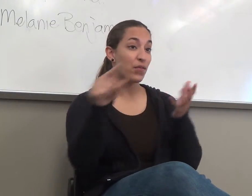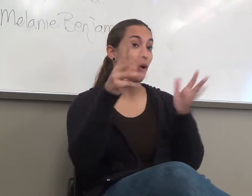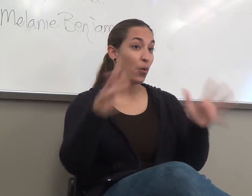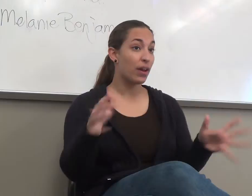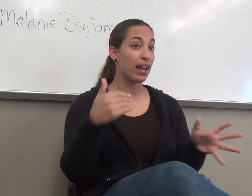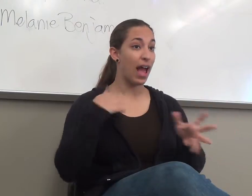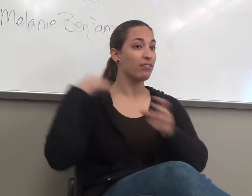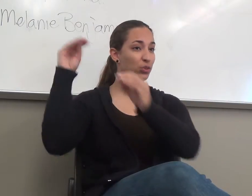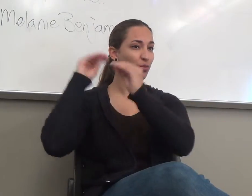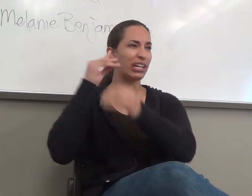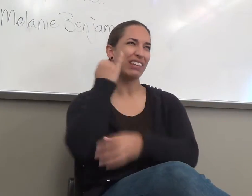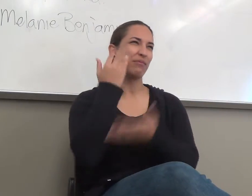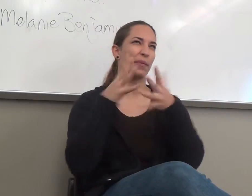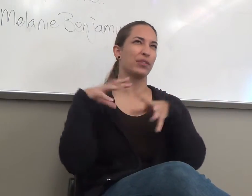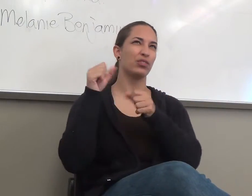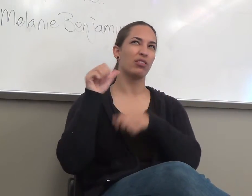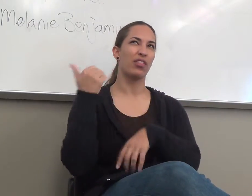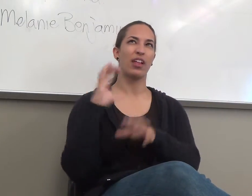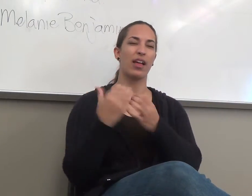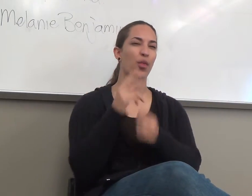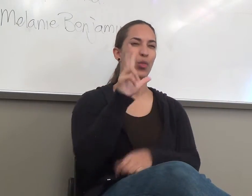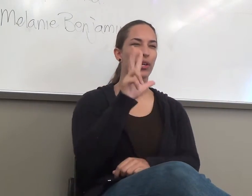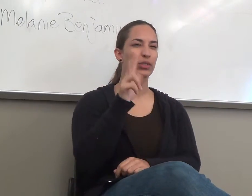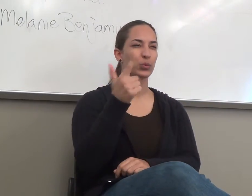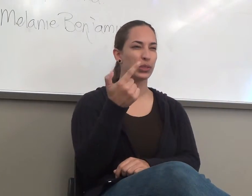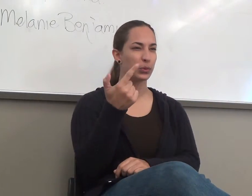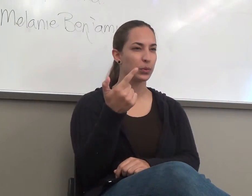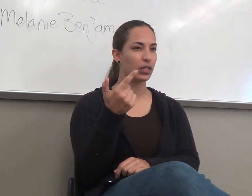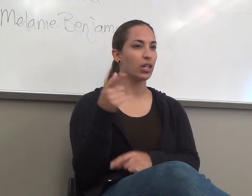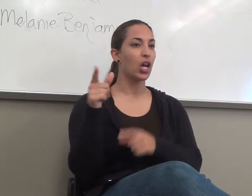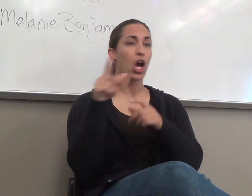you took 321, that the topic sentence doesn't